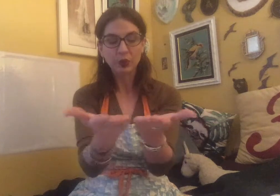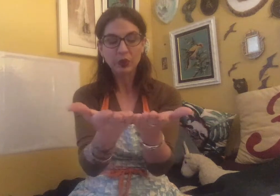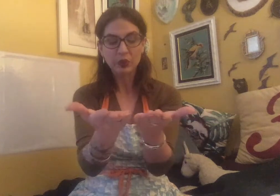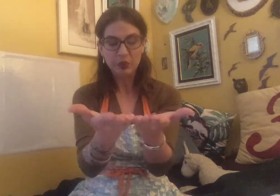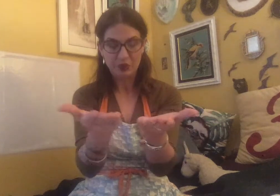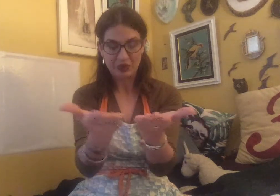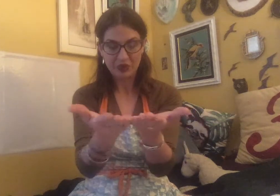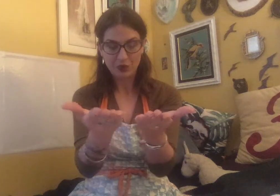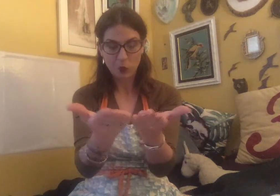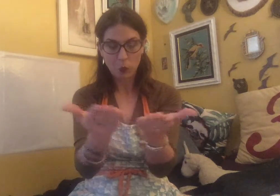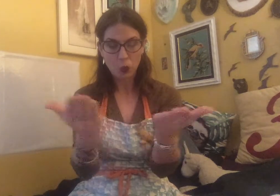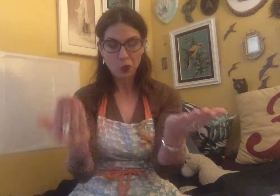room.